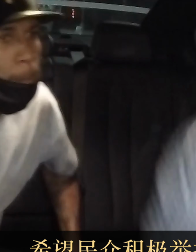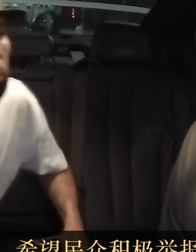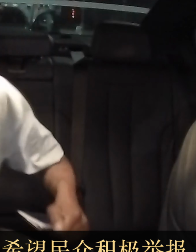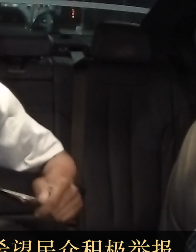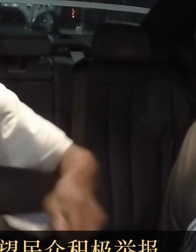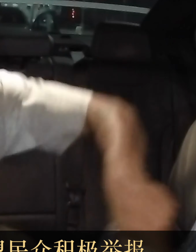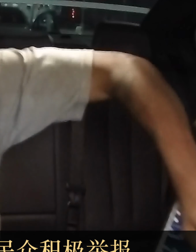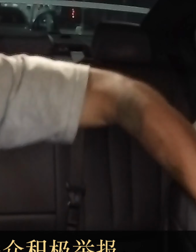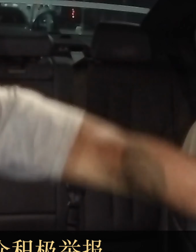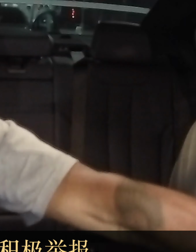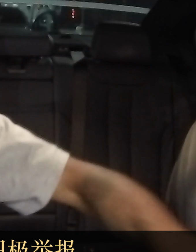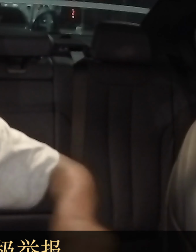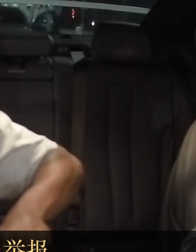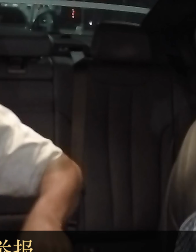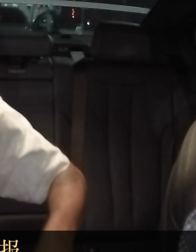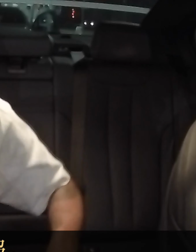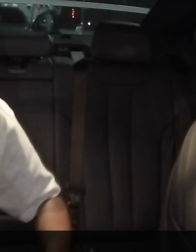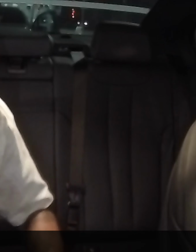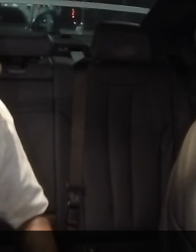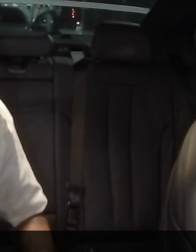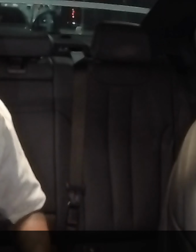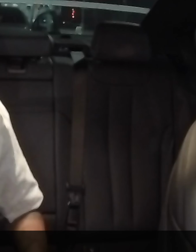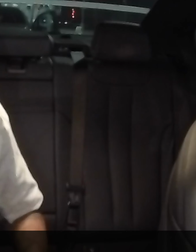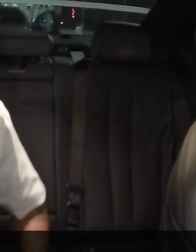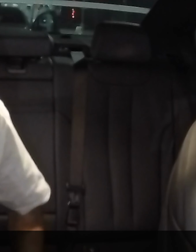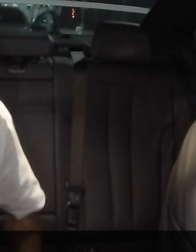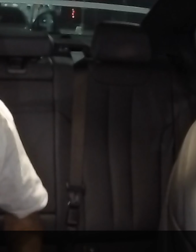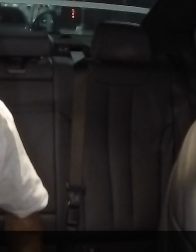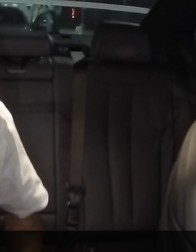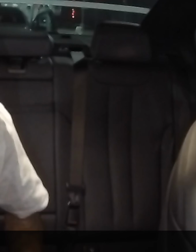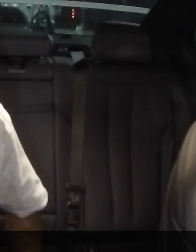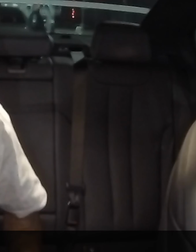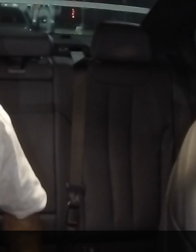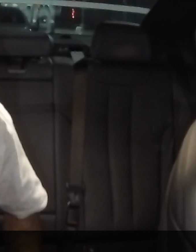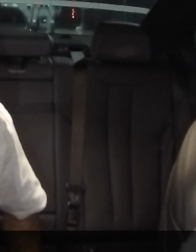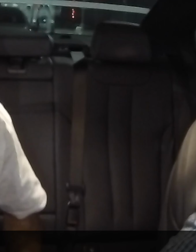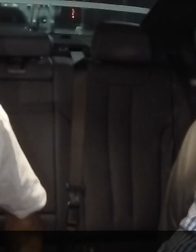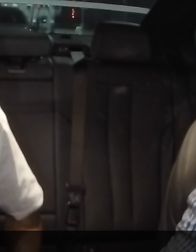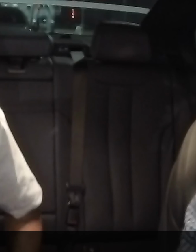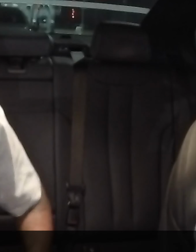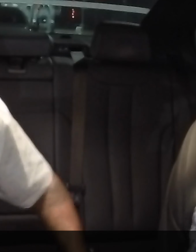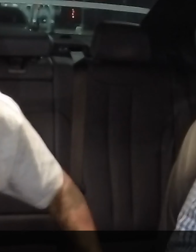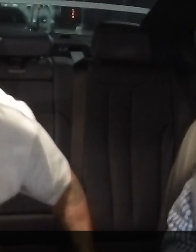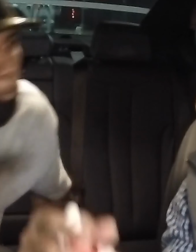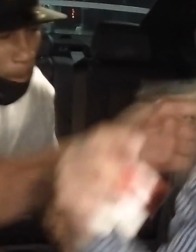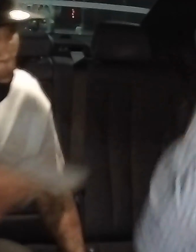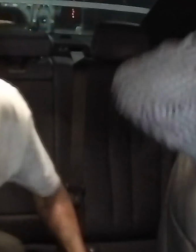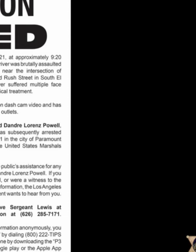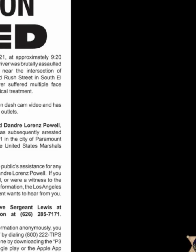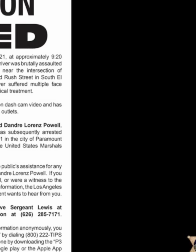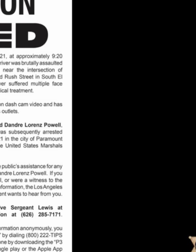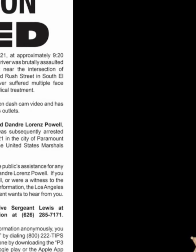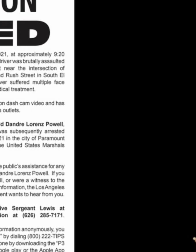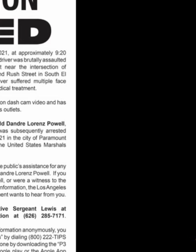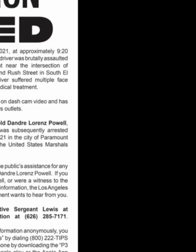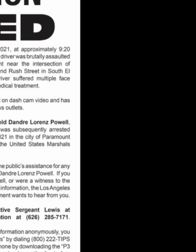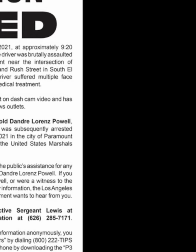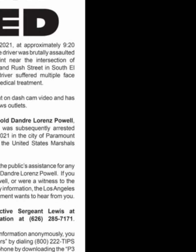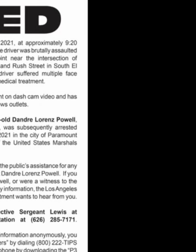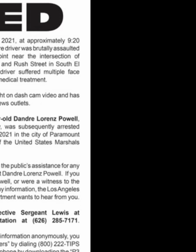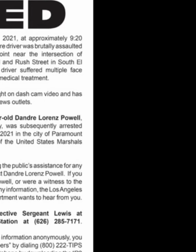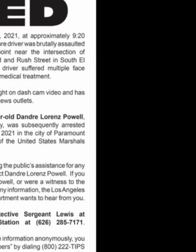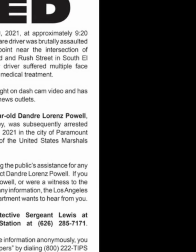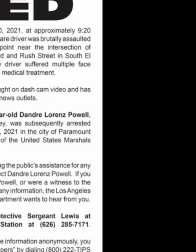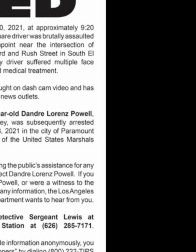worked tirelessly around the clock. They succeeded in catching and stopping this dangerous individual. He has an extensive criminal history,